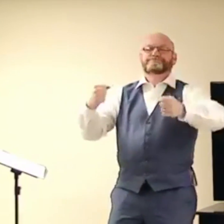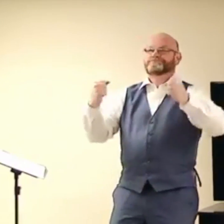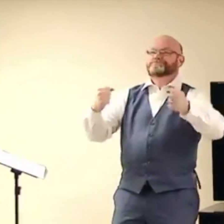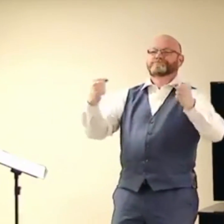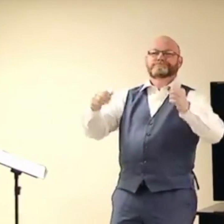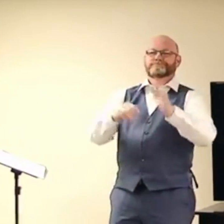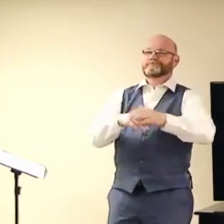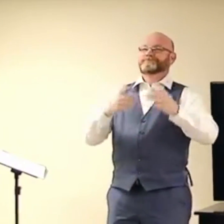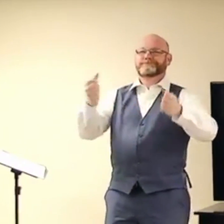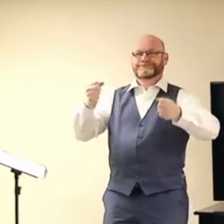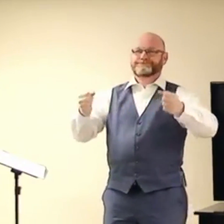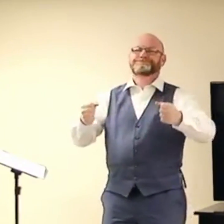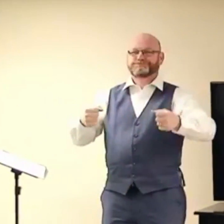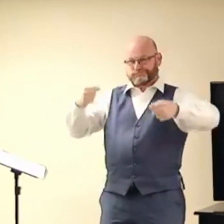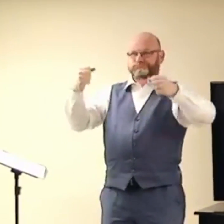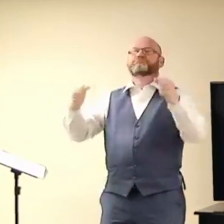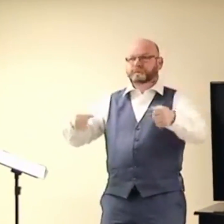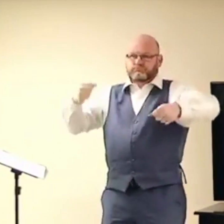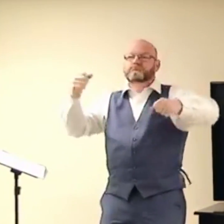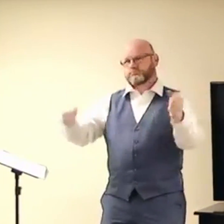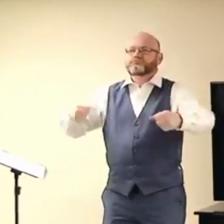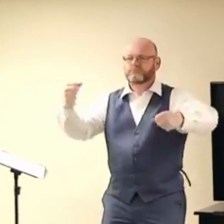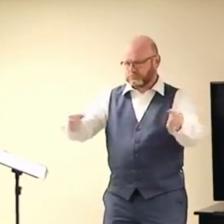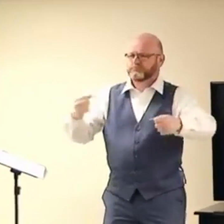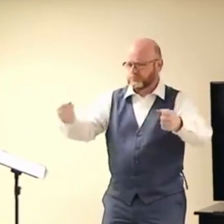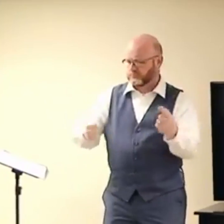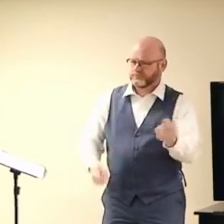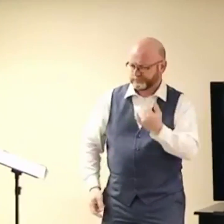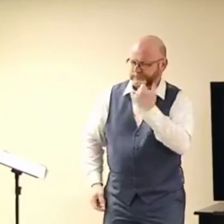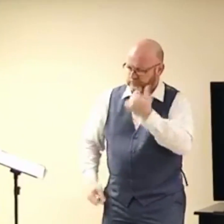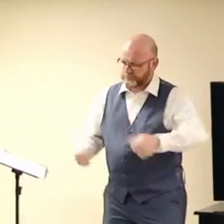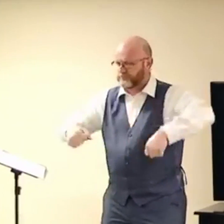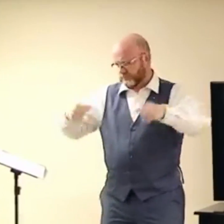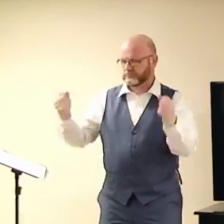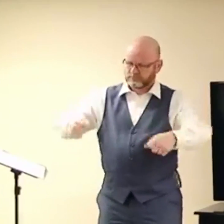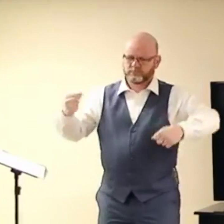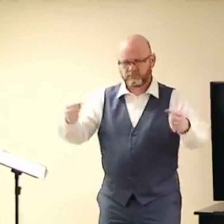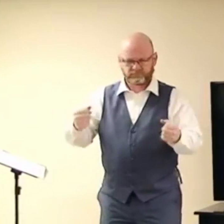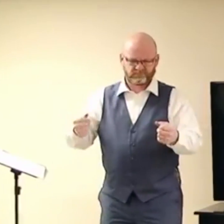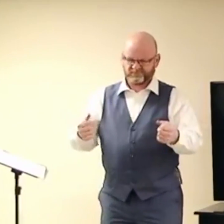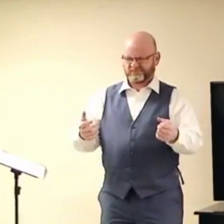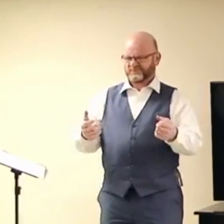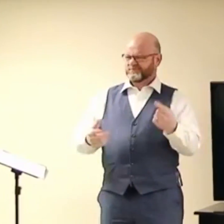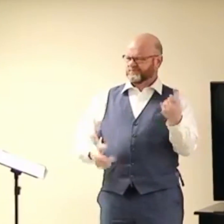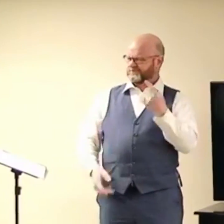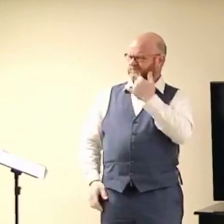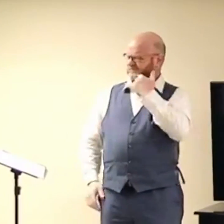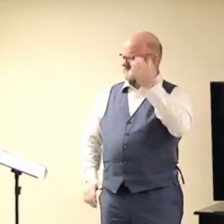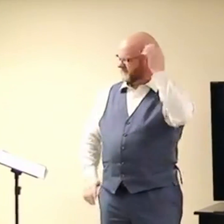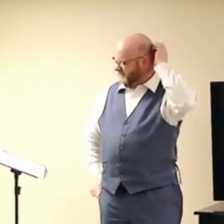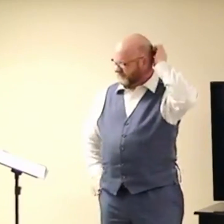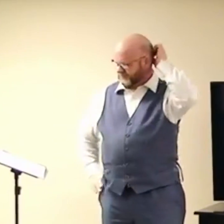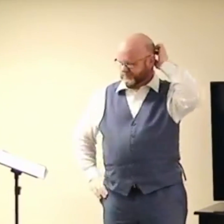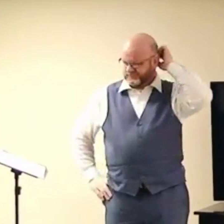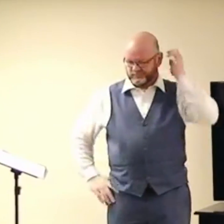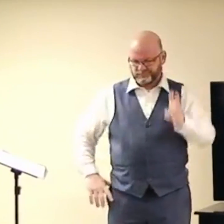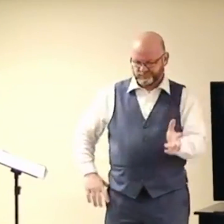had gotten on the road, I was driving, and all of a sudden, my car was not running correctly. And I